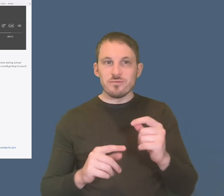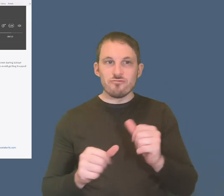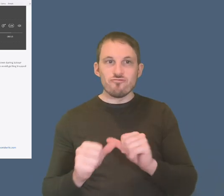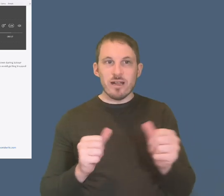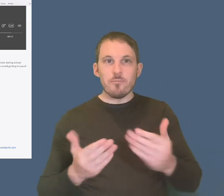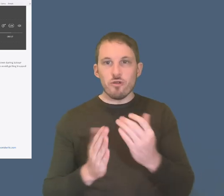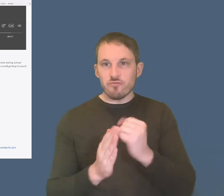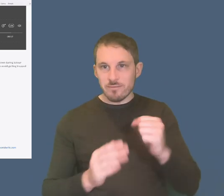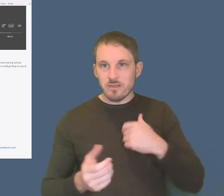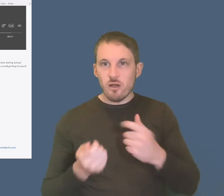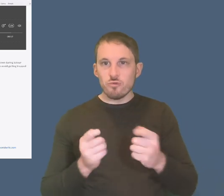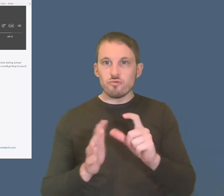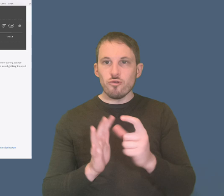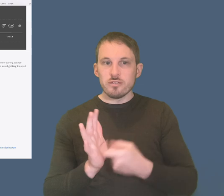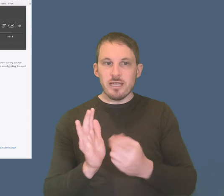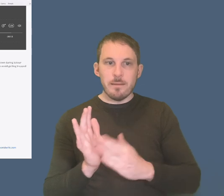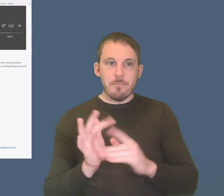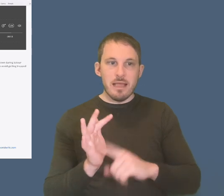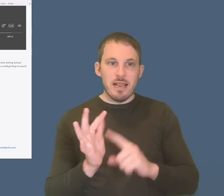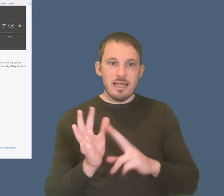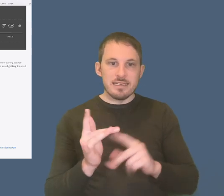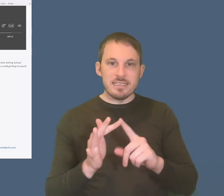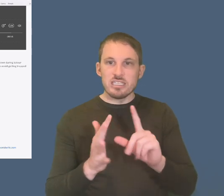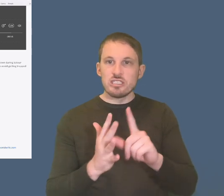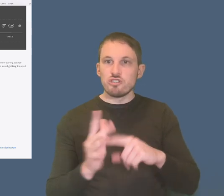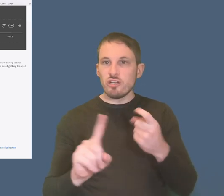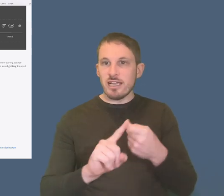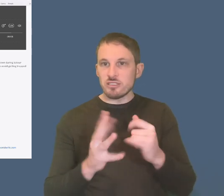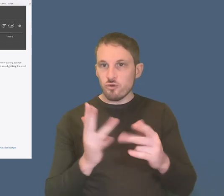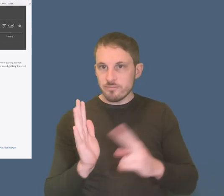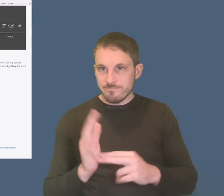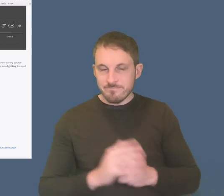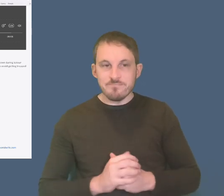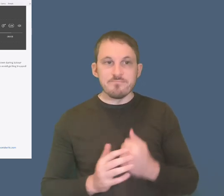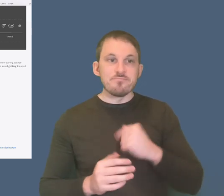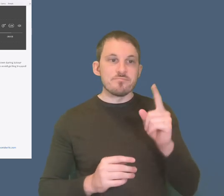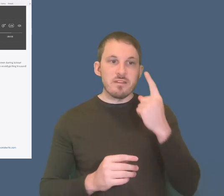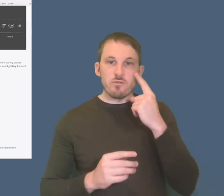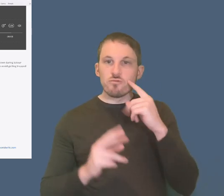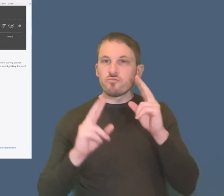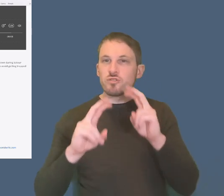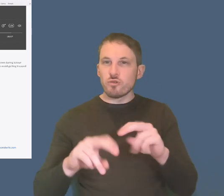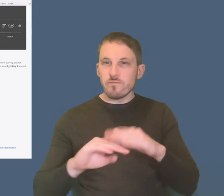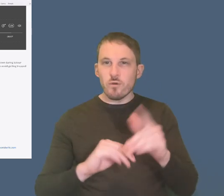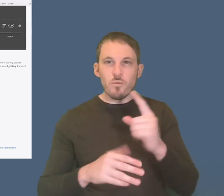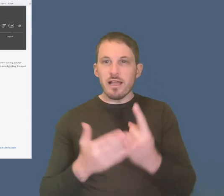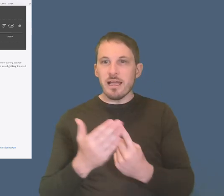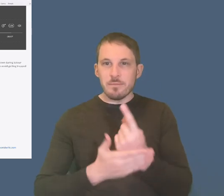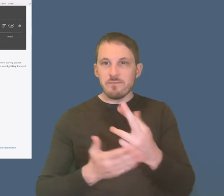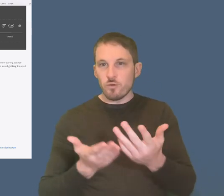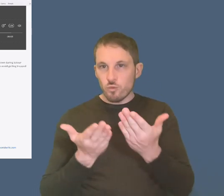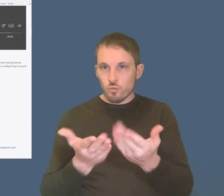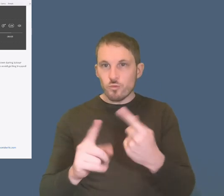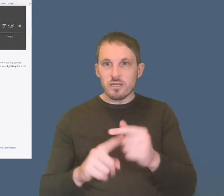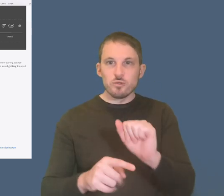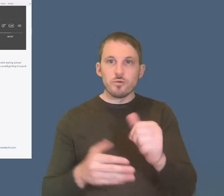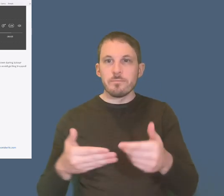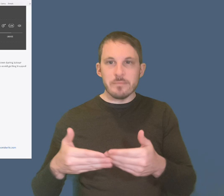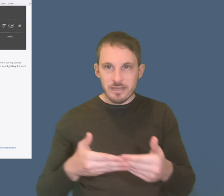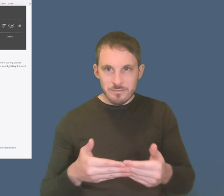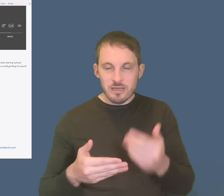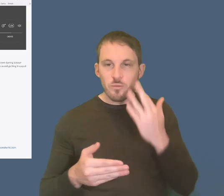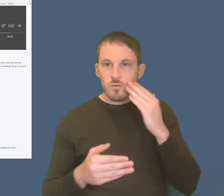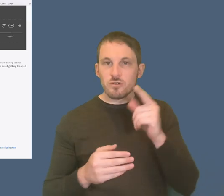Rebellion. I'm your host, Dr. Melanie Jackson, and today we're looking at the research about what happens for you and your baby when